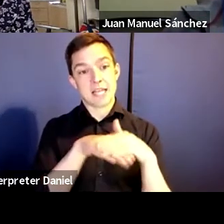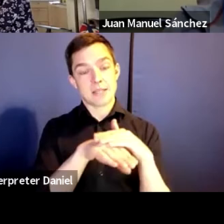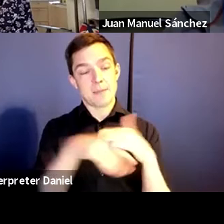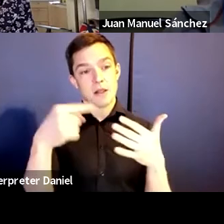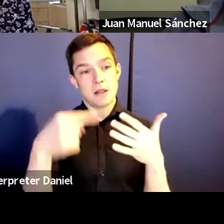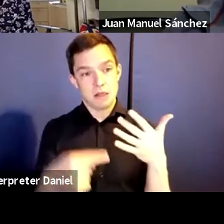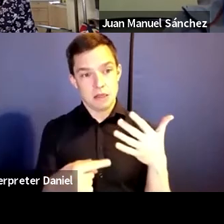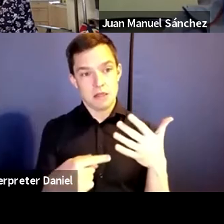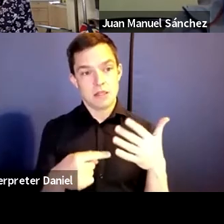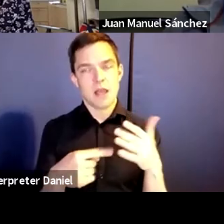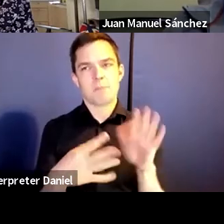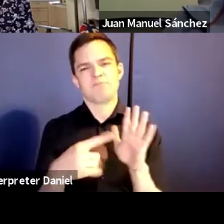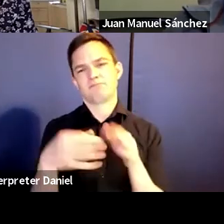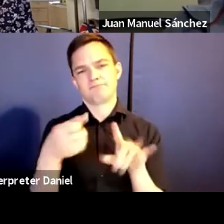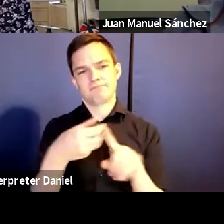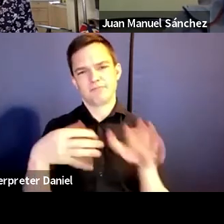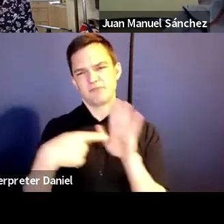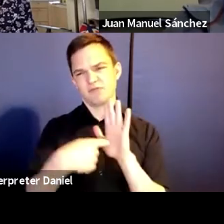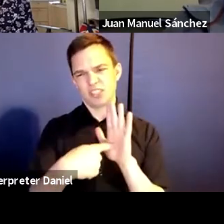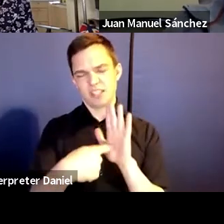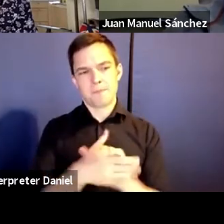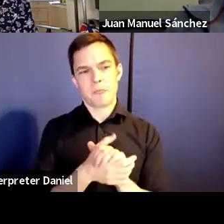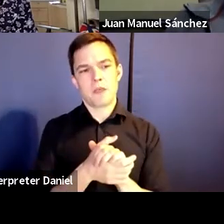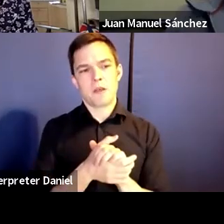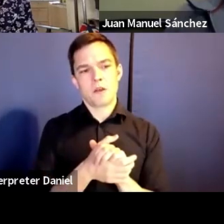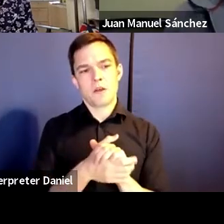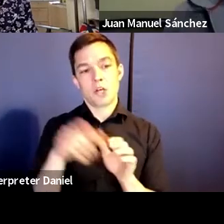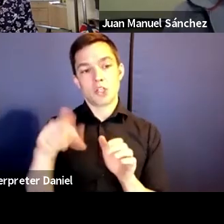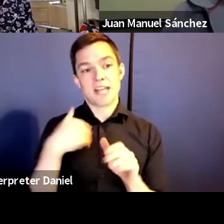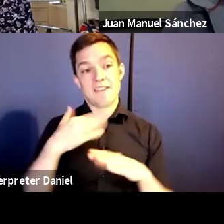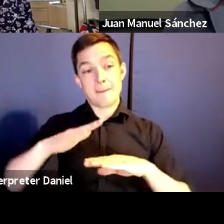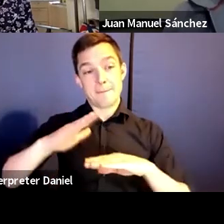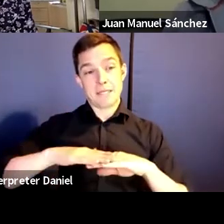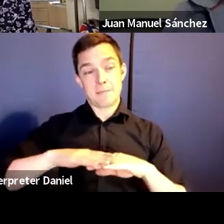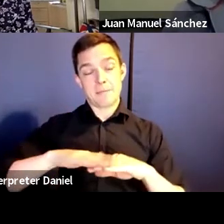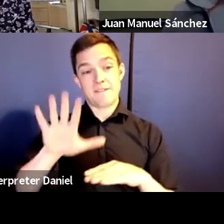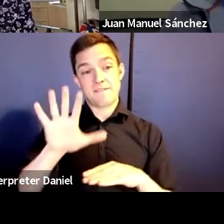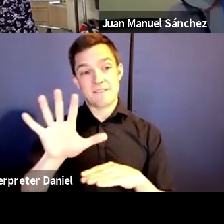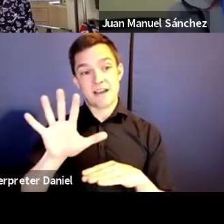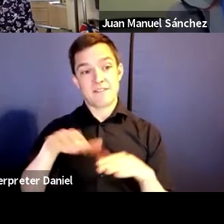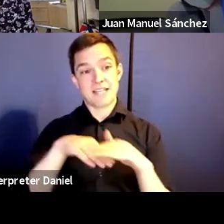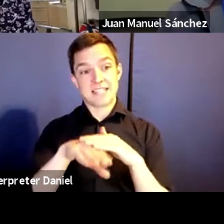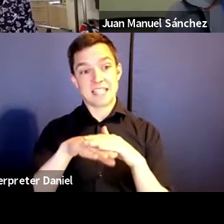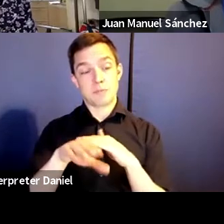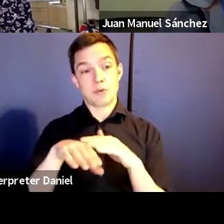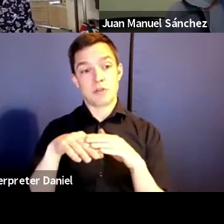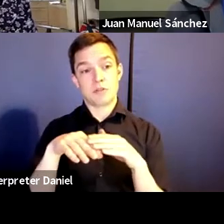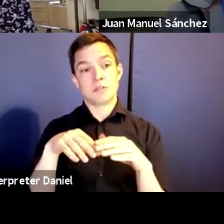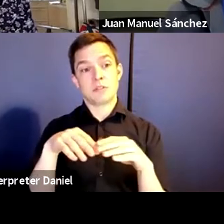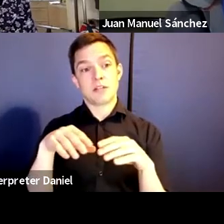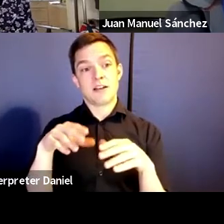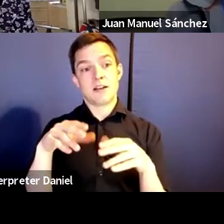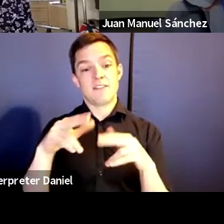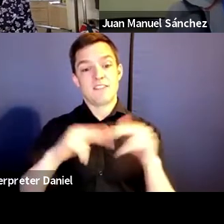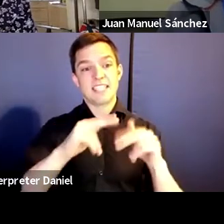For instance, there should be a minimum of 5 accessible facilities. When